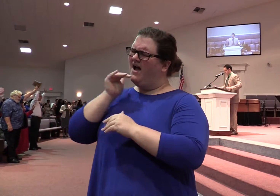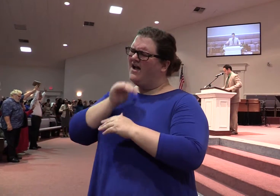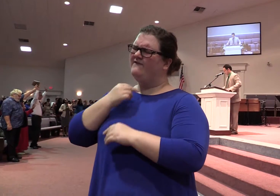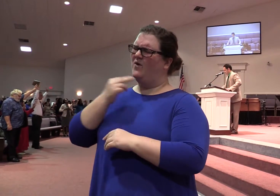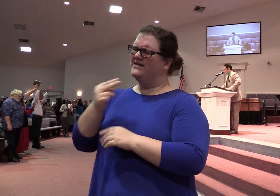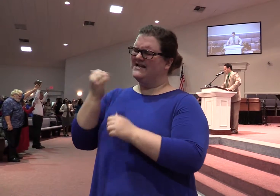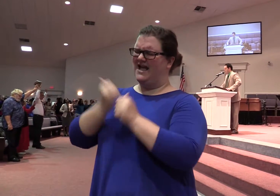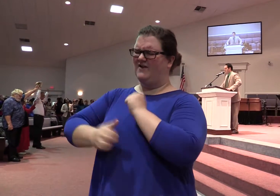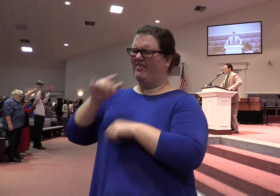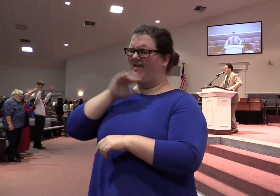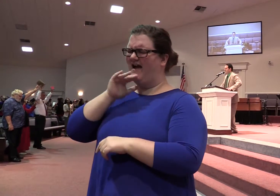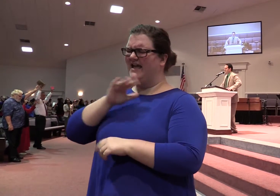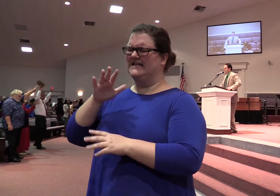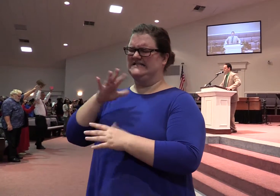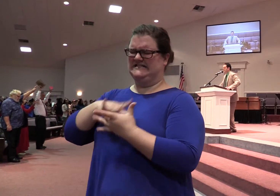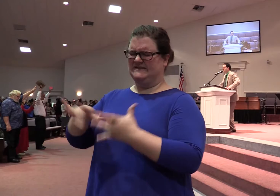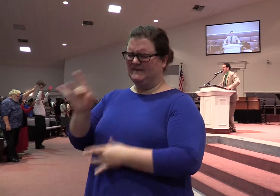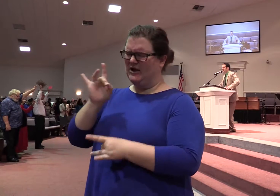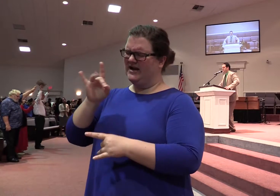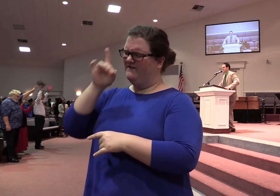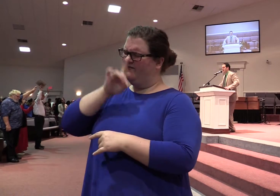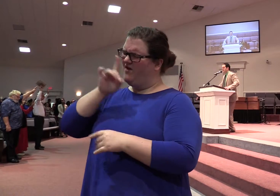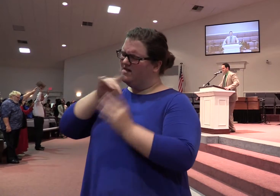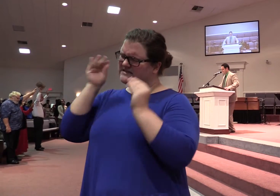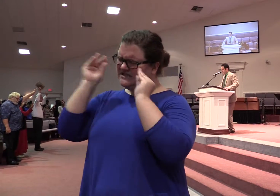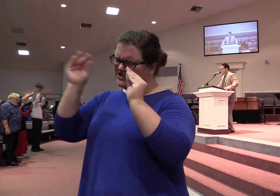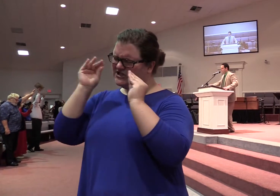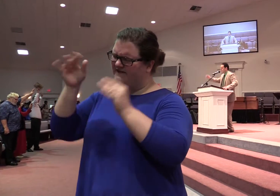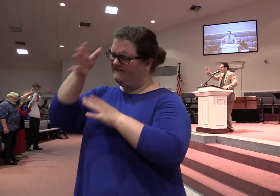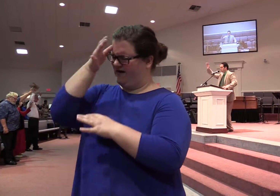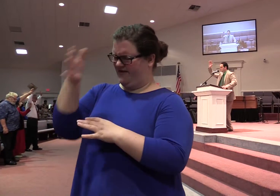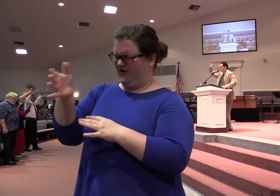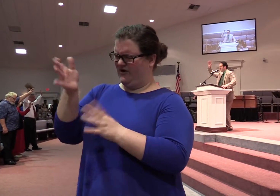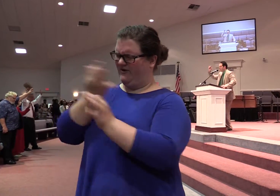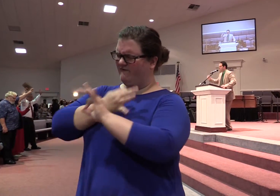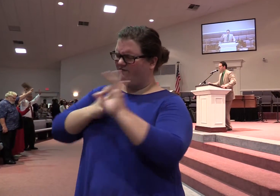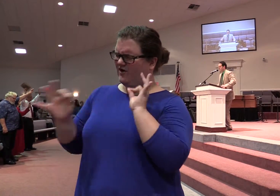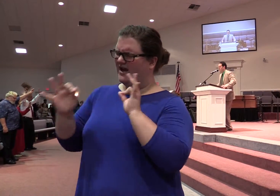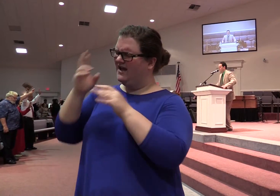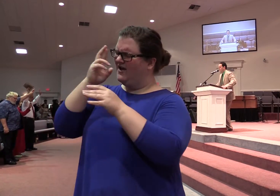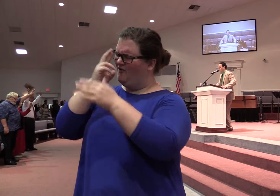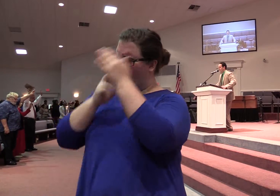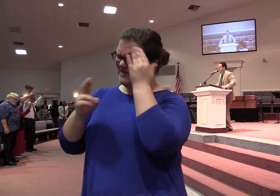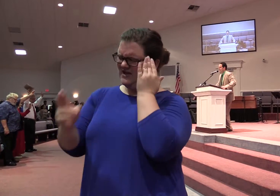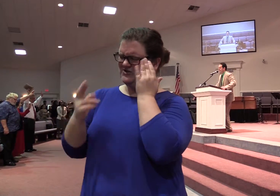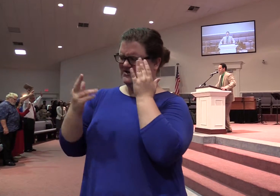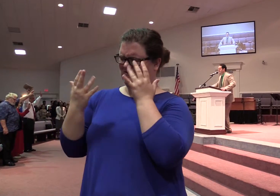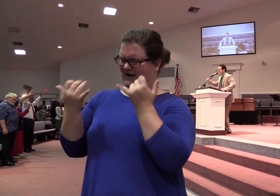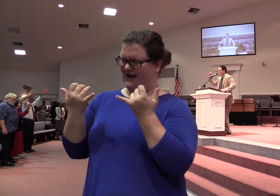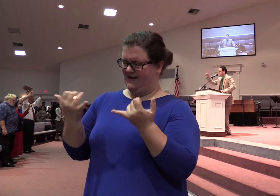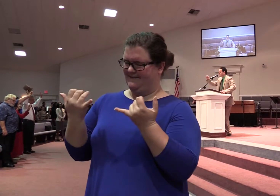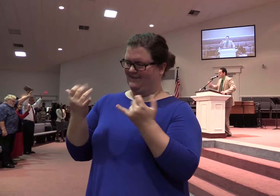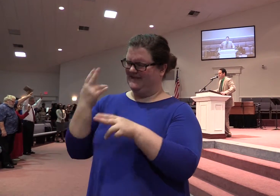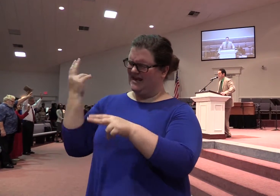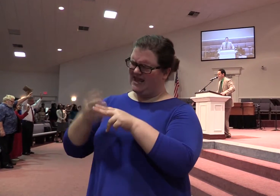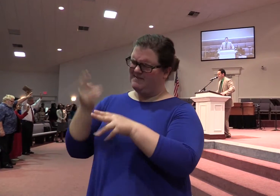spirit. We bind every false doctrine, Father. We loose revelation, O Lord, right now, in the